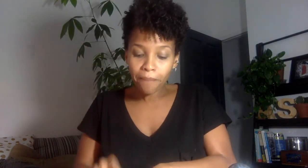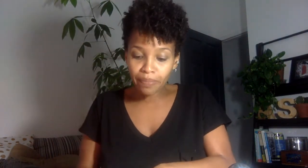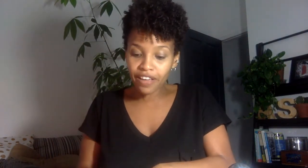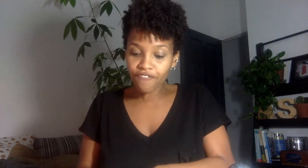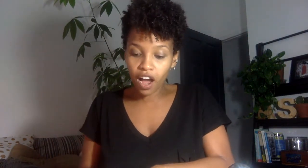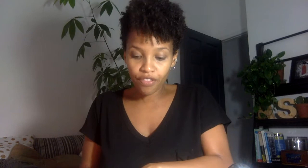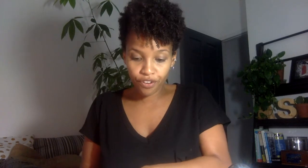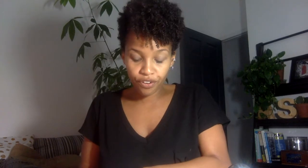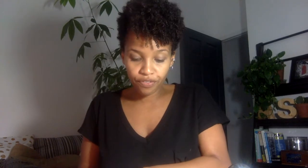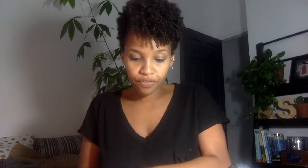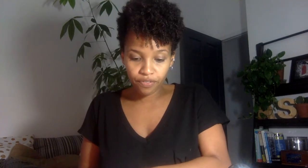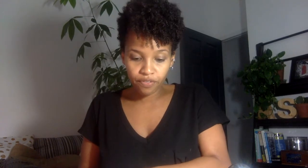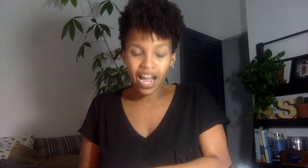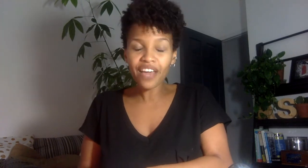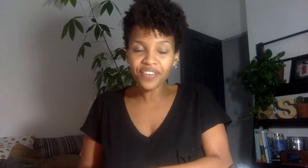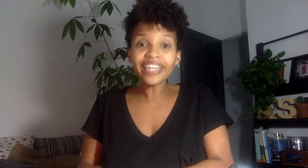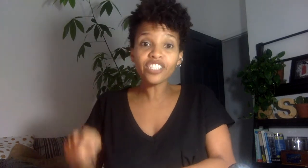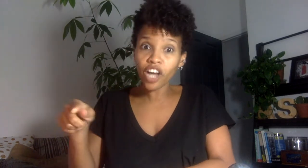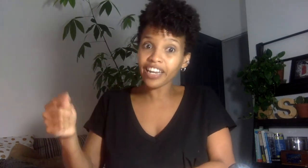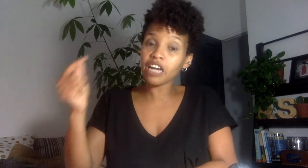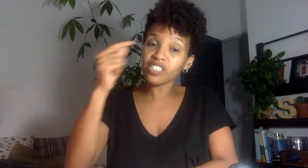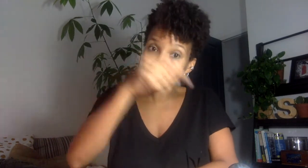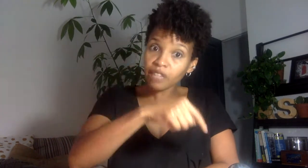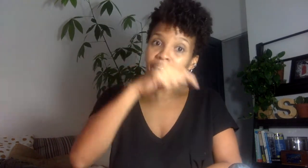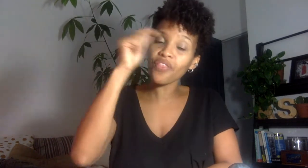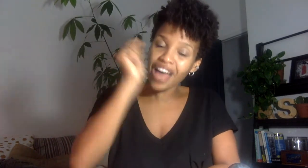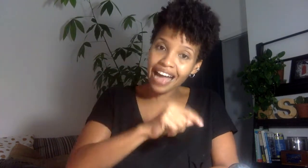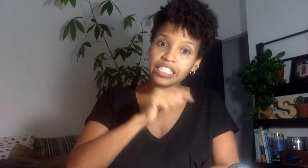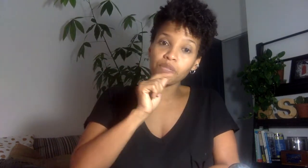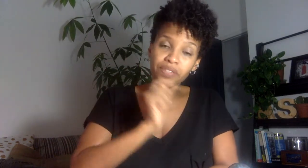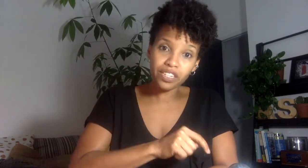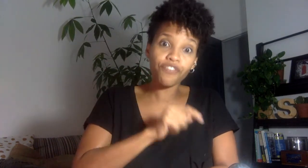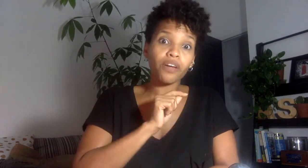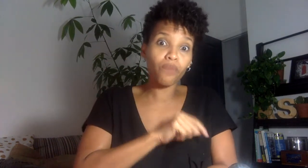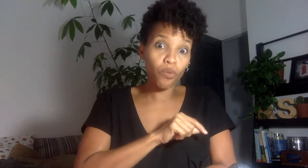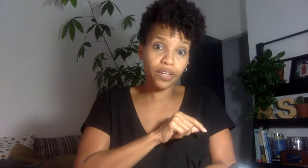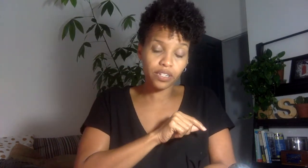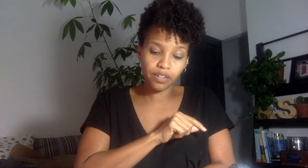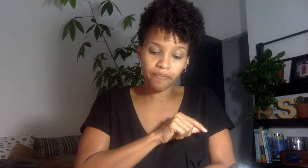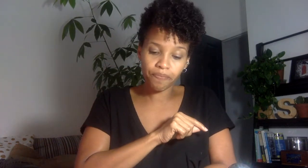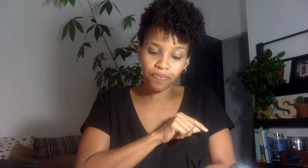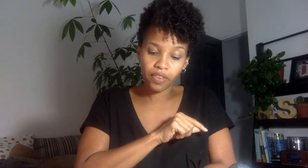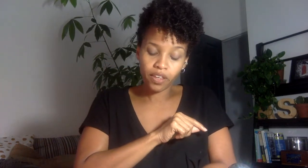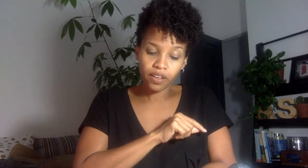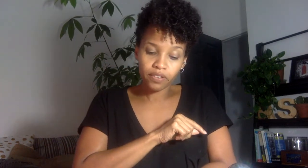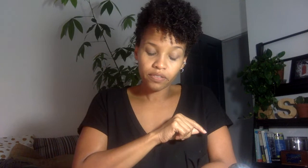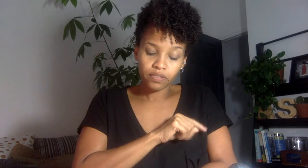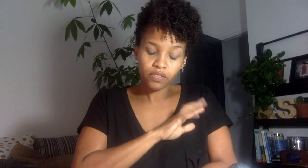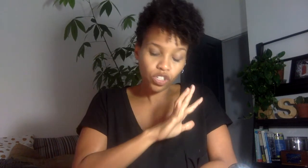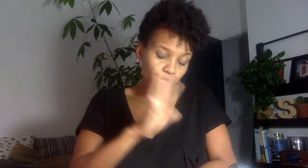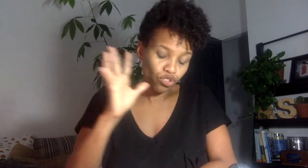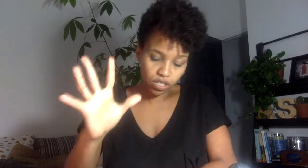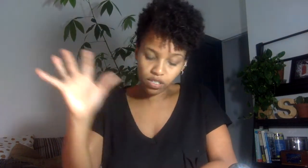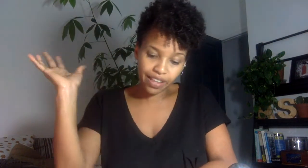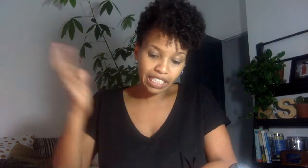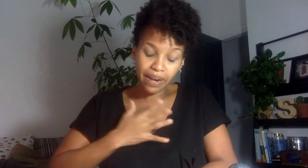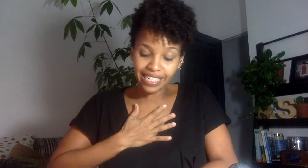my father. I think he's talking still about that specific moment. So just, that's my